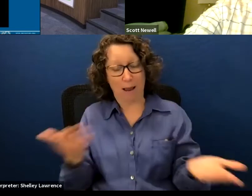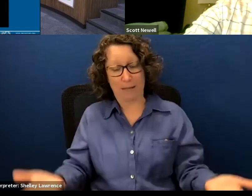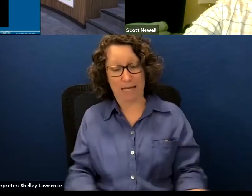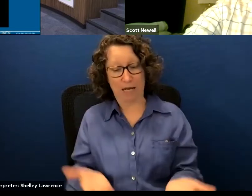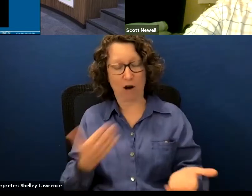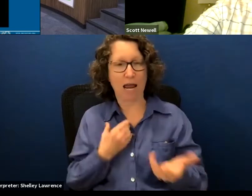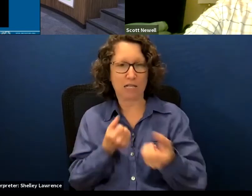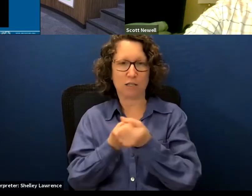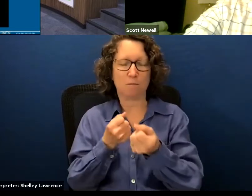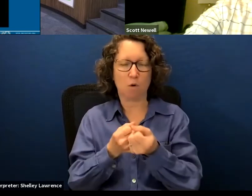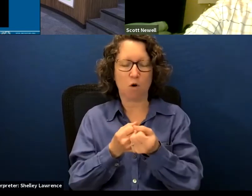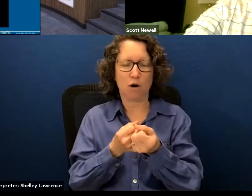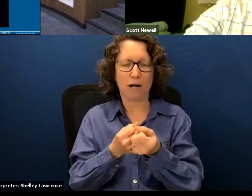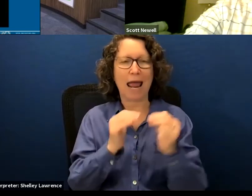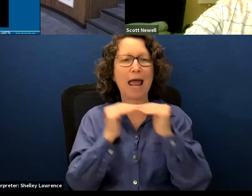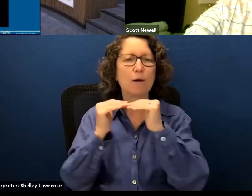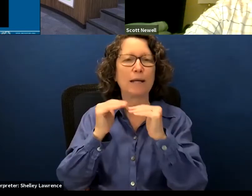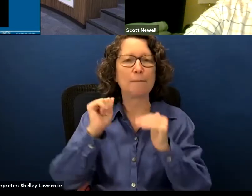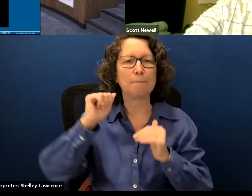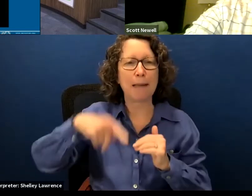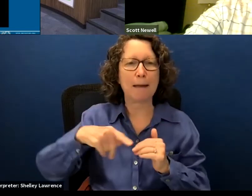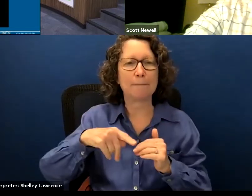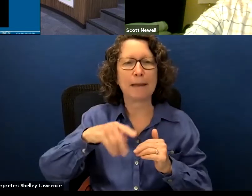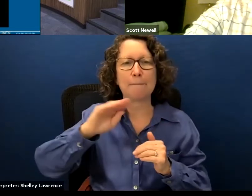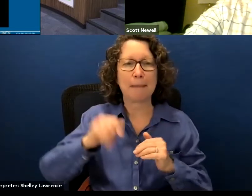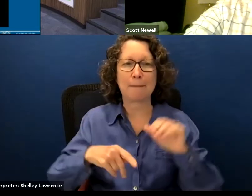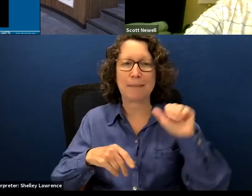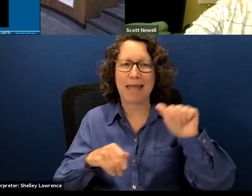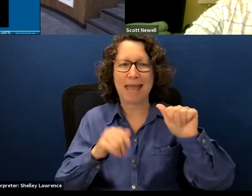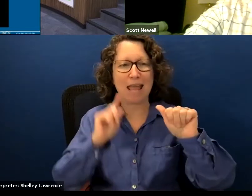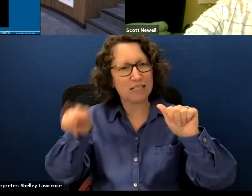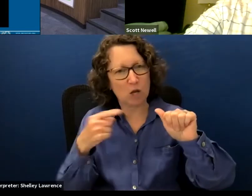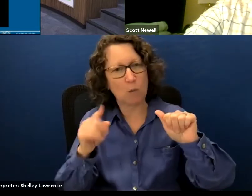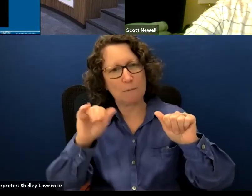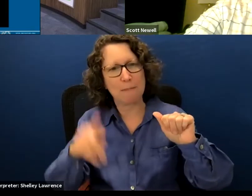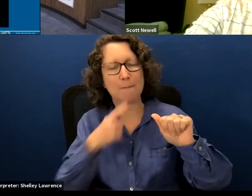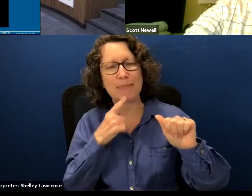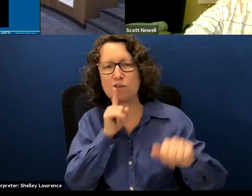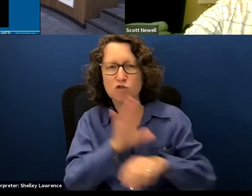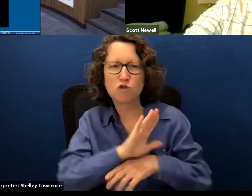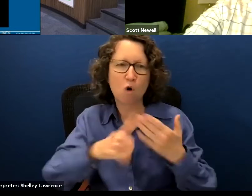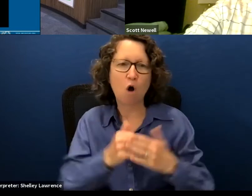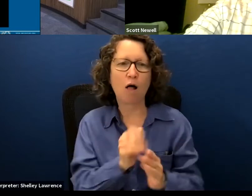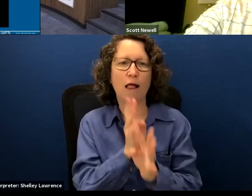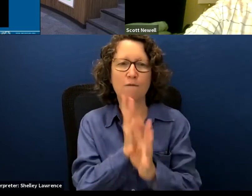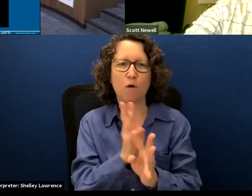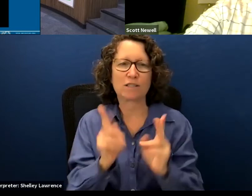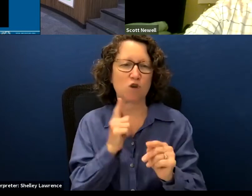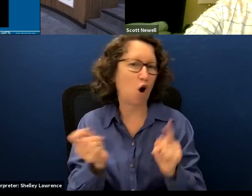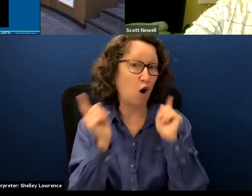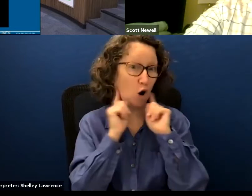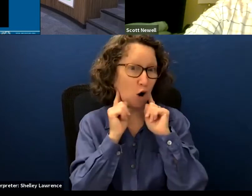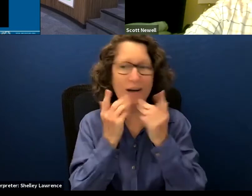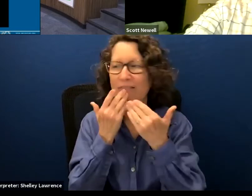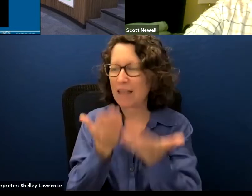in support of the equity map, Map A, because it is the only map that ensures that all voices are heard. Thank you.